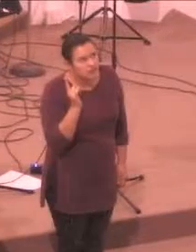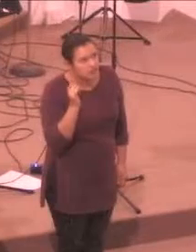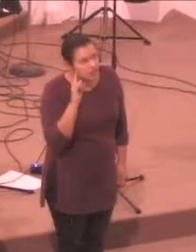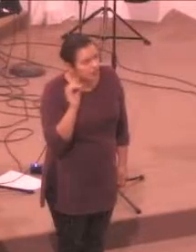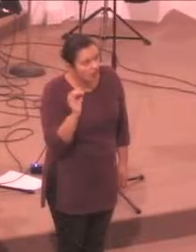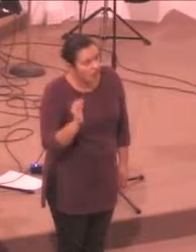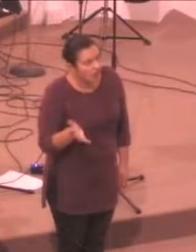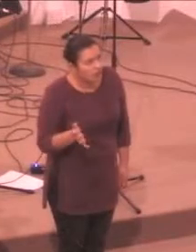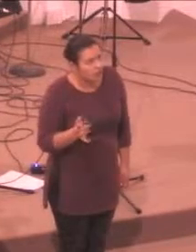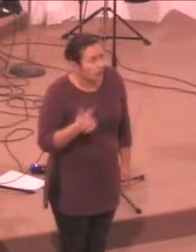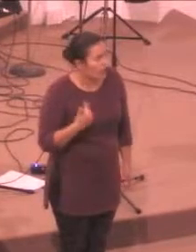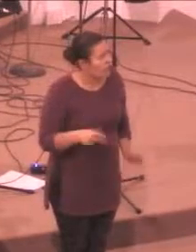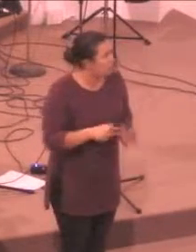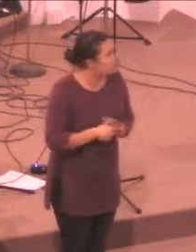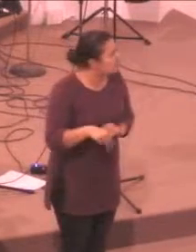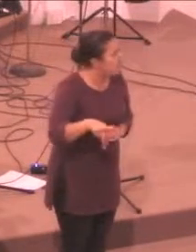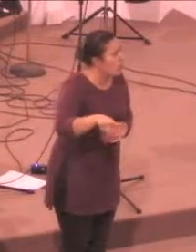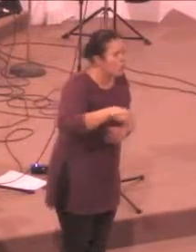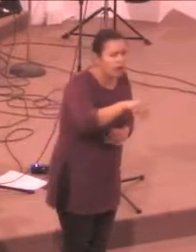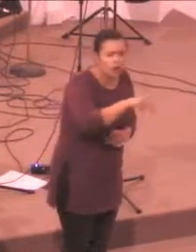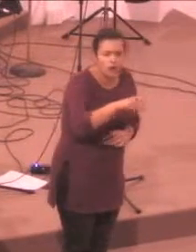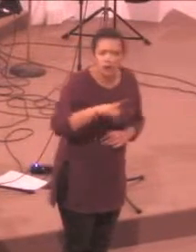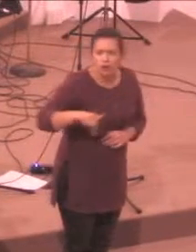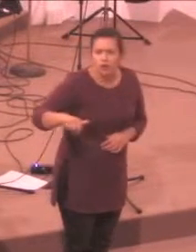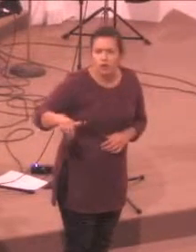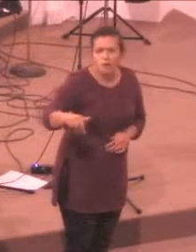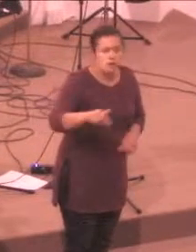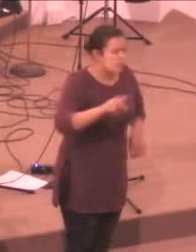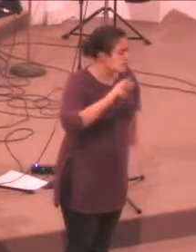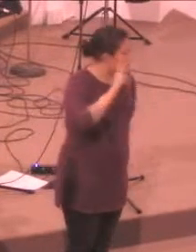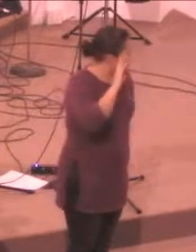house. Nothing going on.